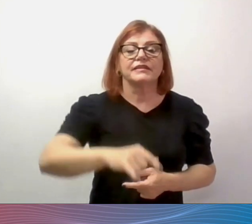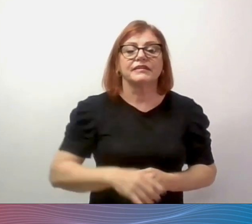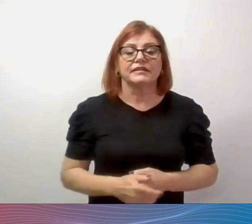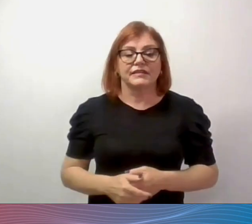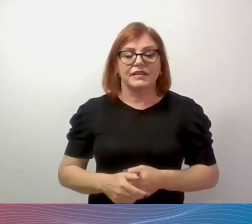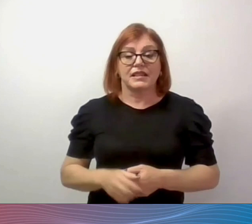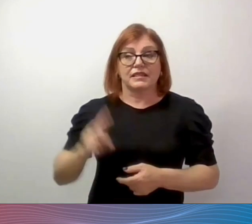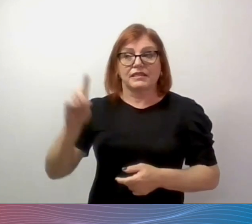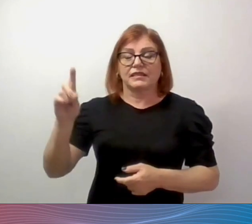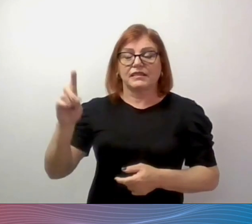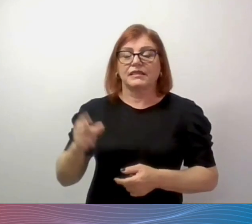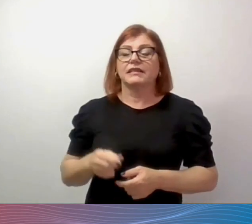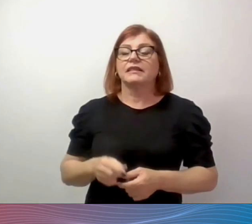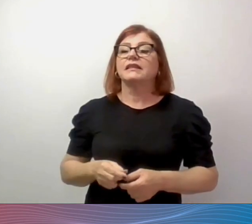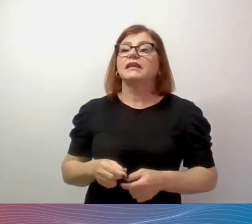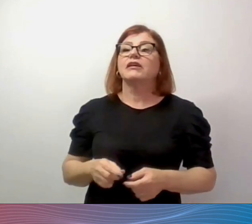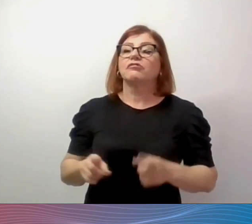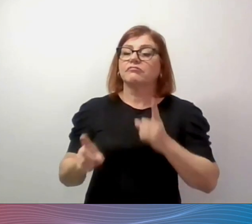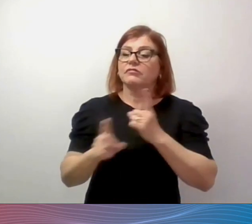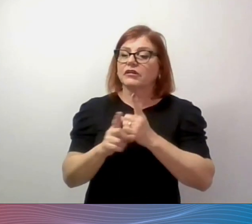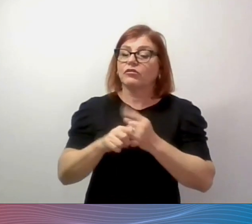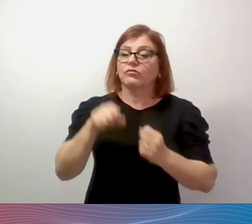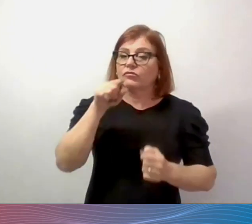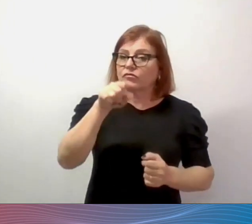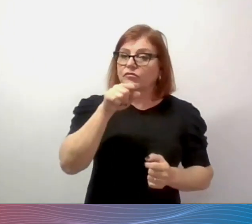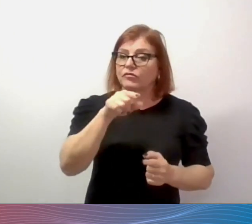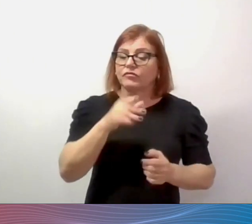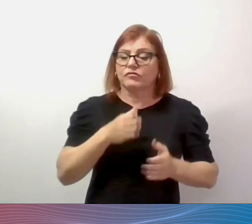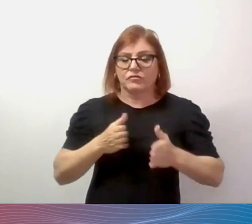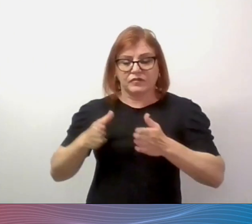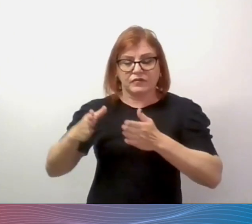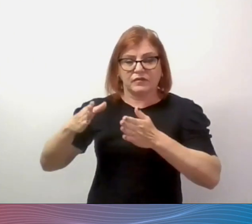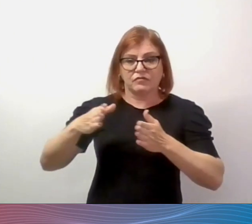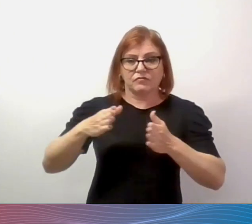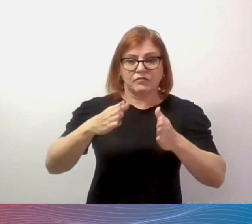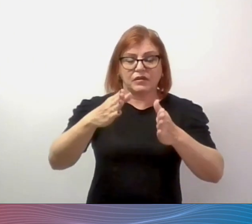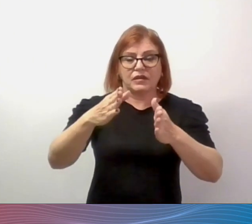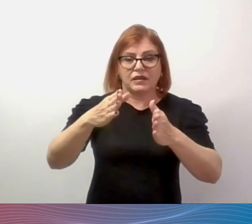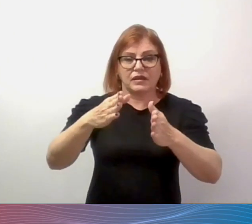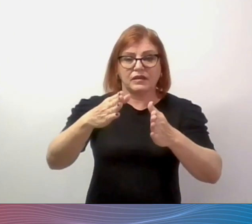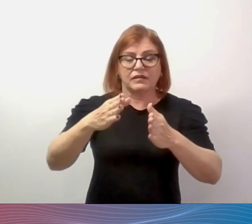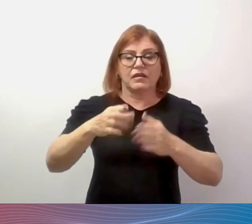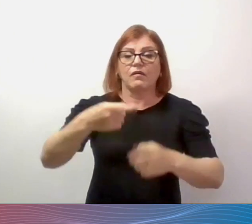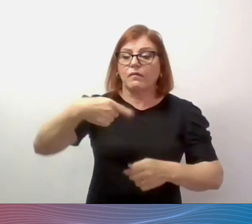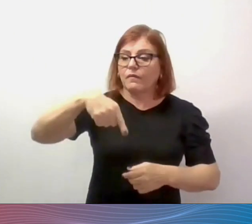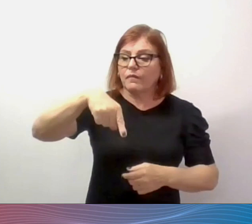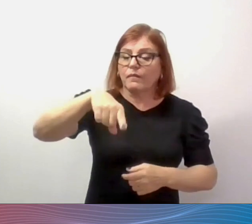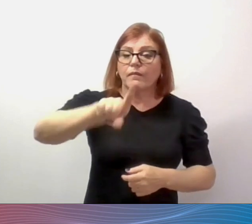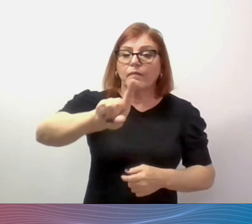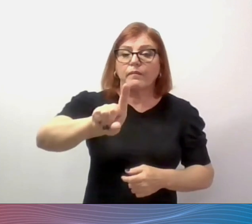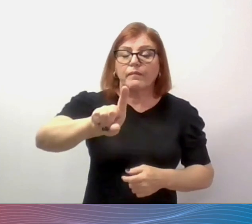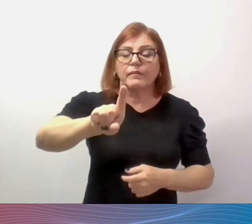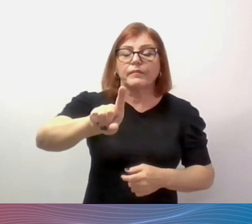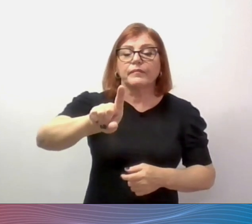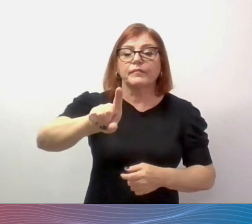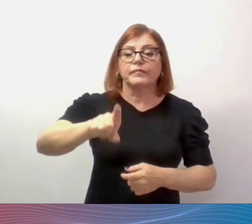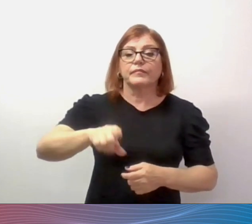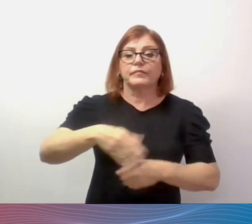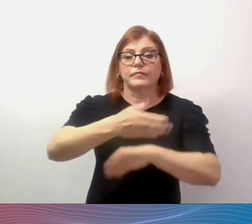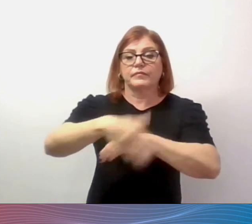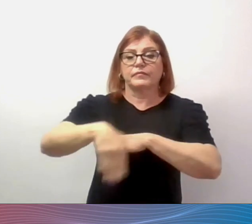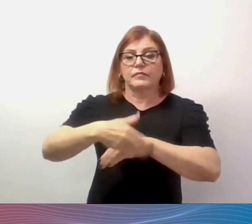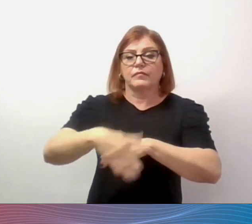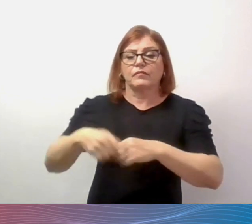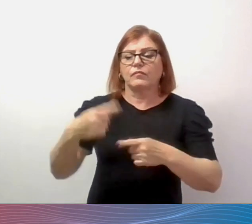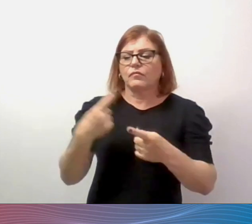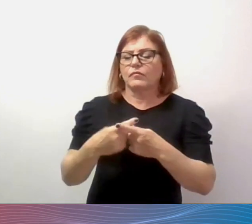rua. When God sent you to the streets, it is because he found a channel to go to the streets. Deus ama aquela pessoa. God loves that